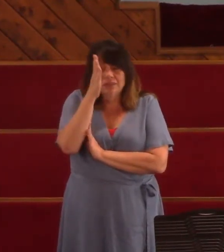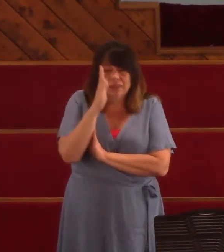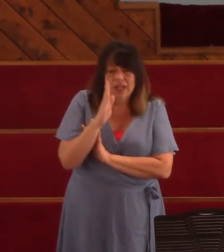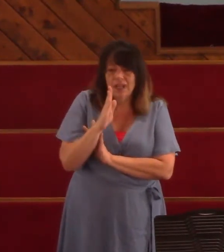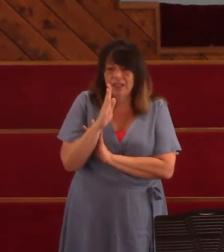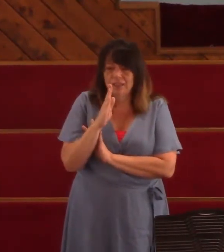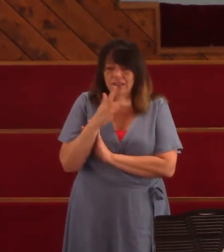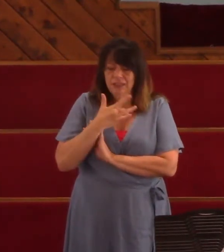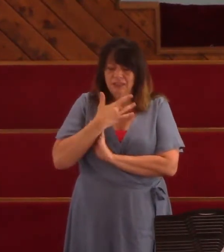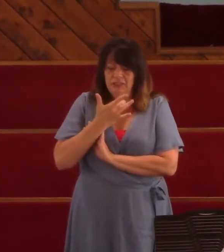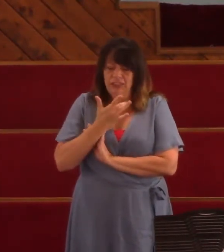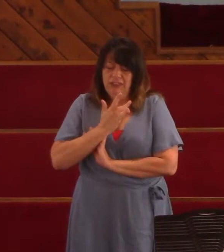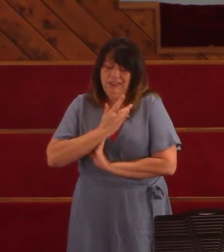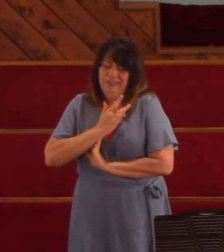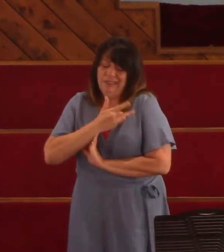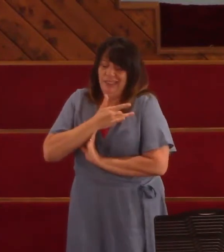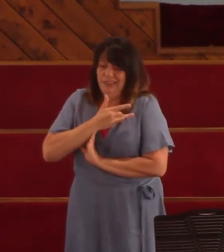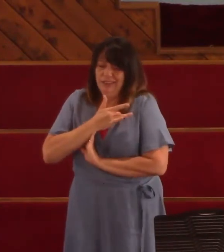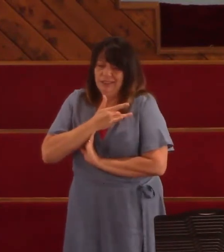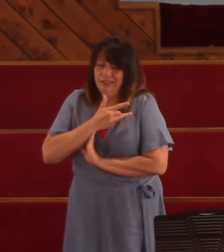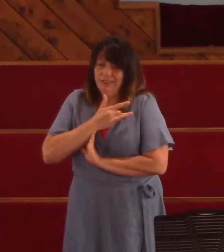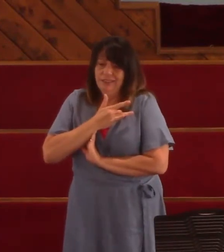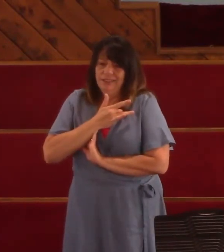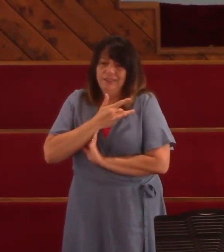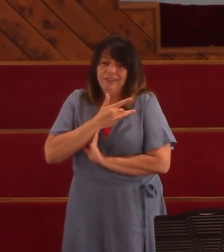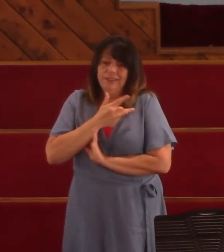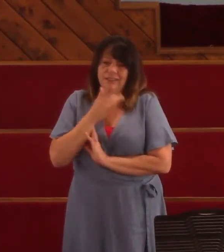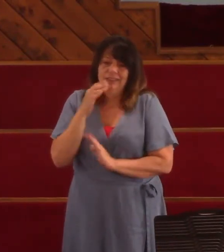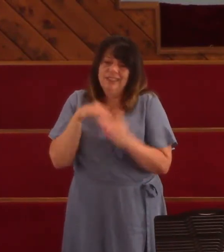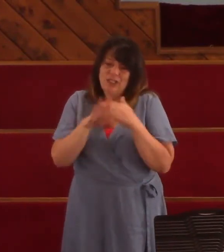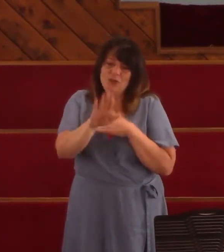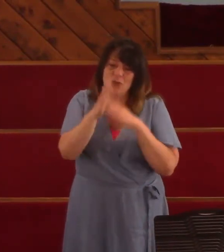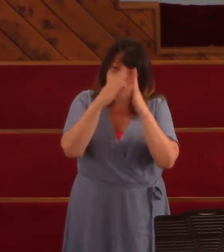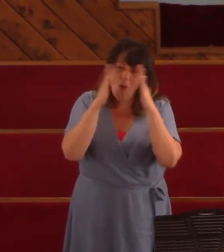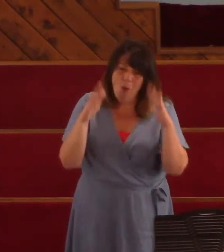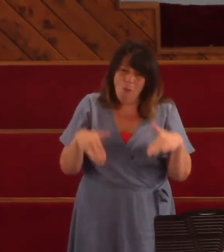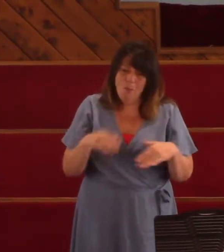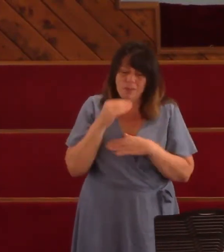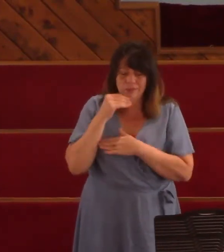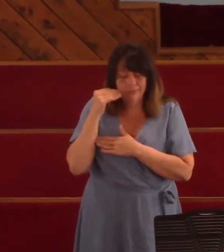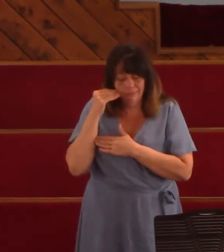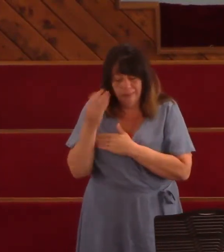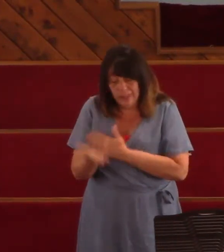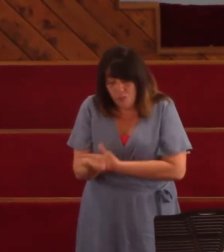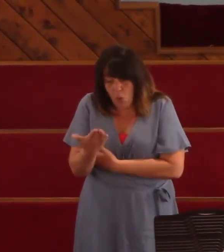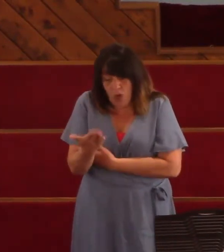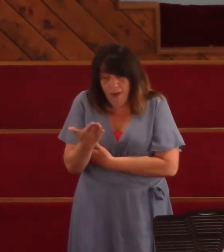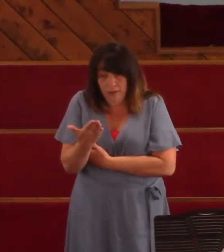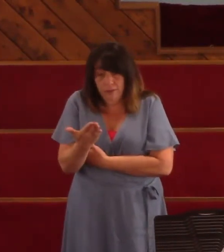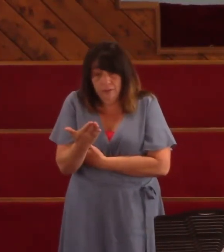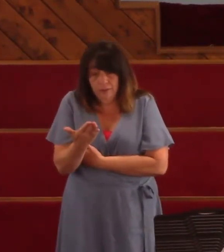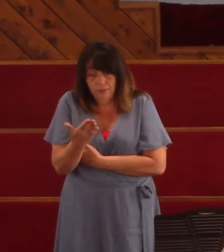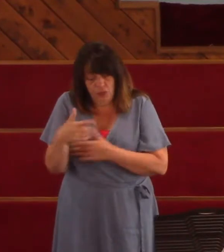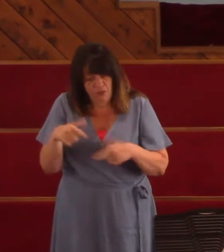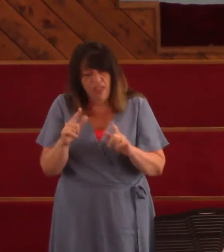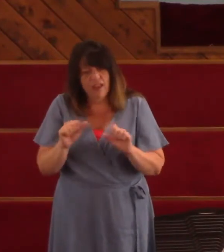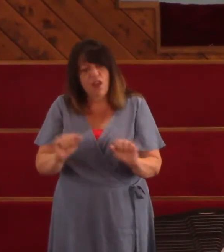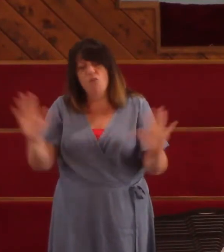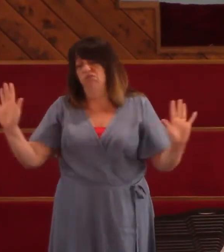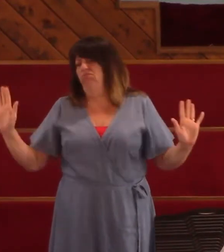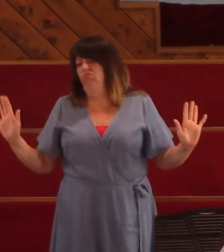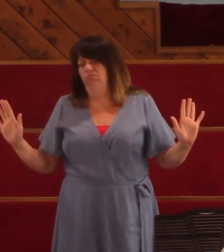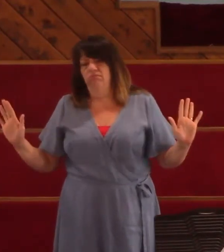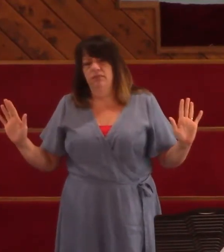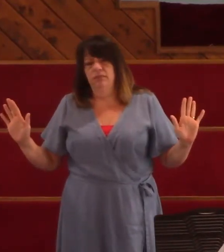So let go, let God have his way, and I'm sure that your